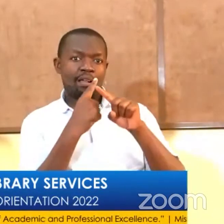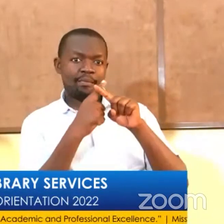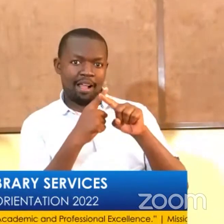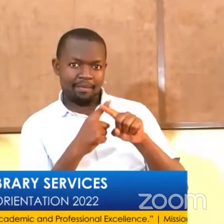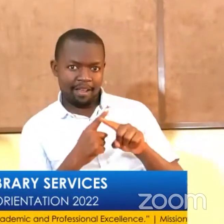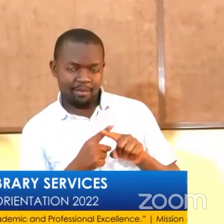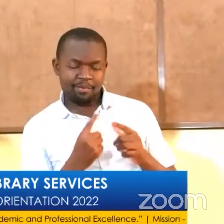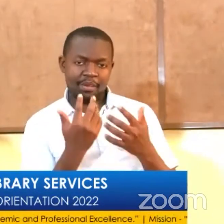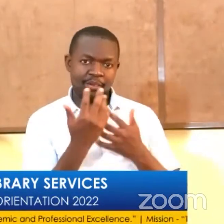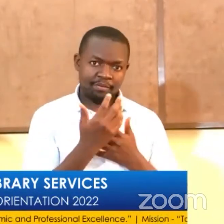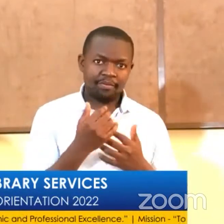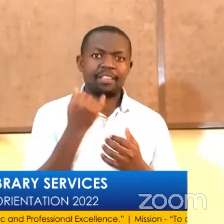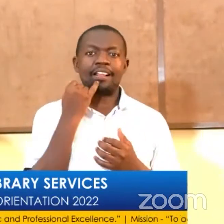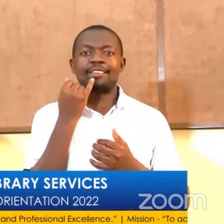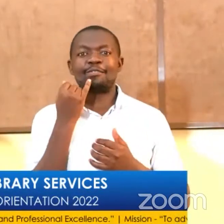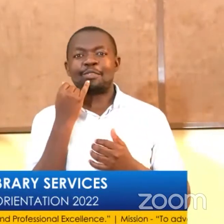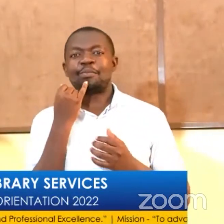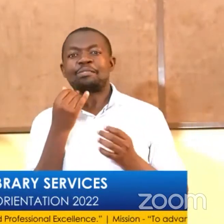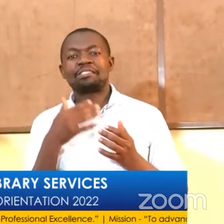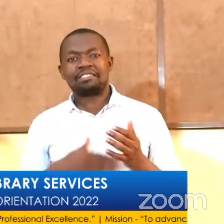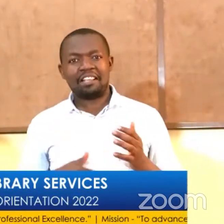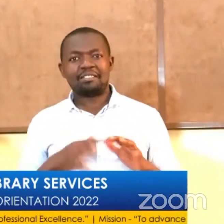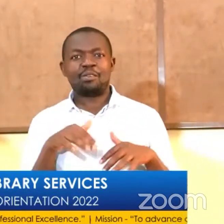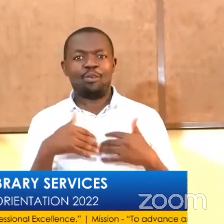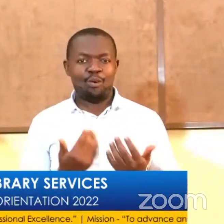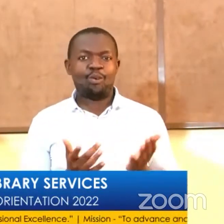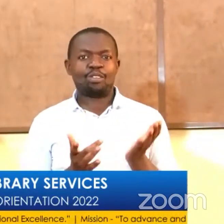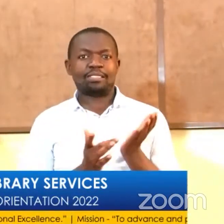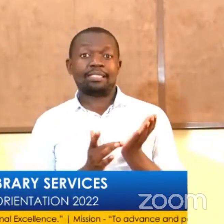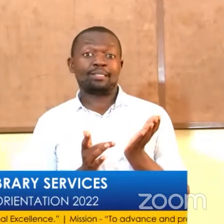Information Science or Technology.